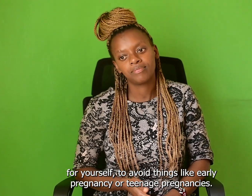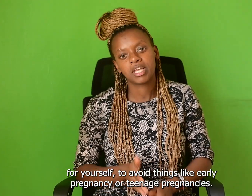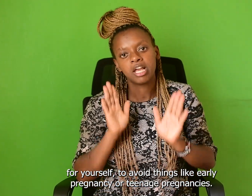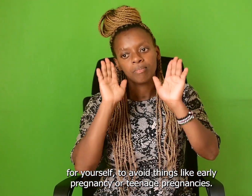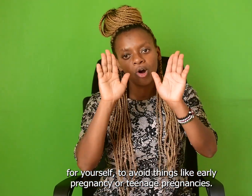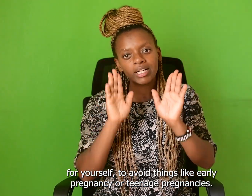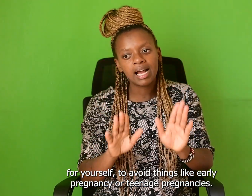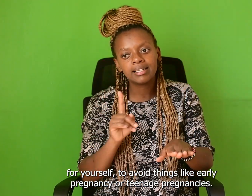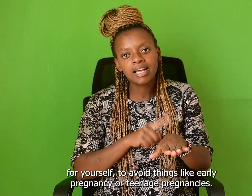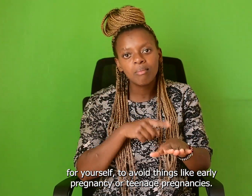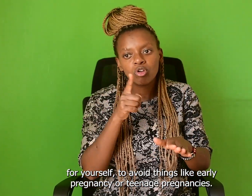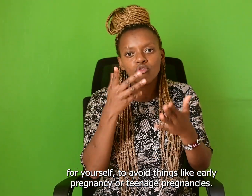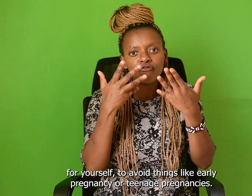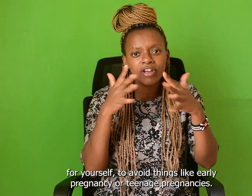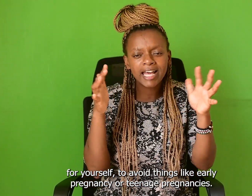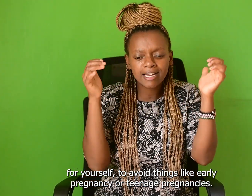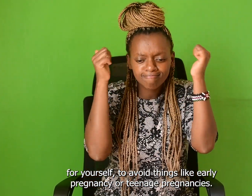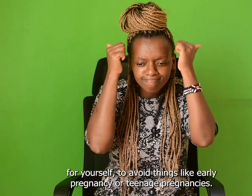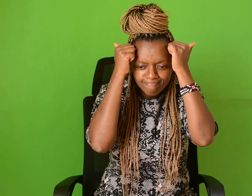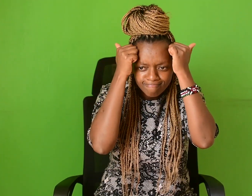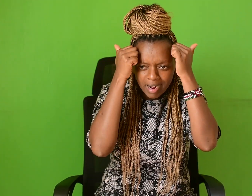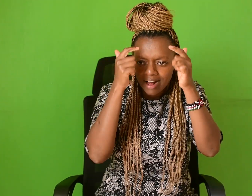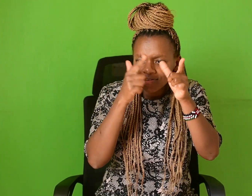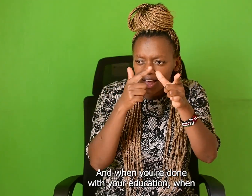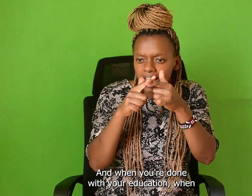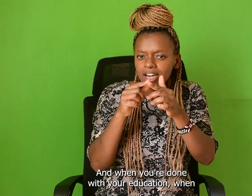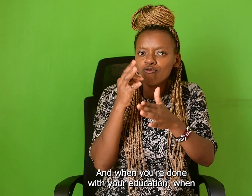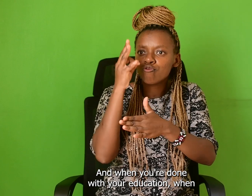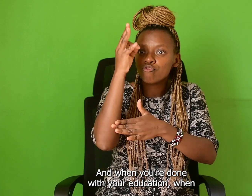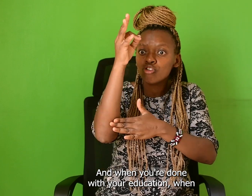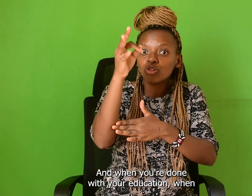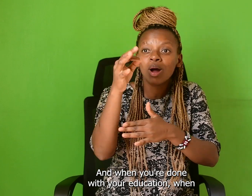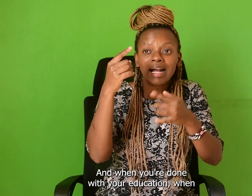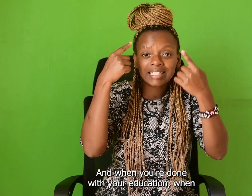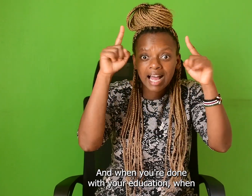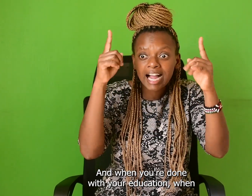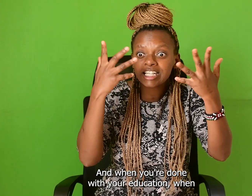early pregnancies or teenage pregnancies. And when you're done with your education,